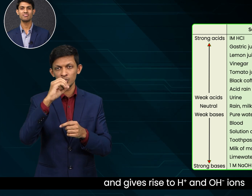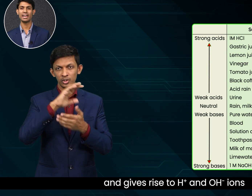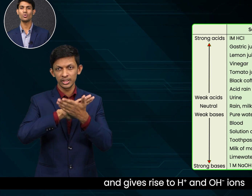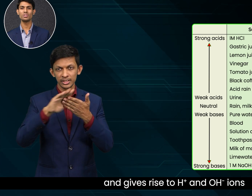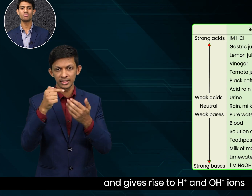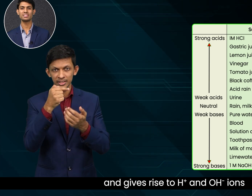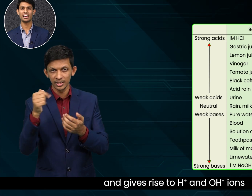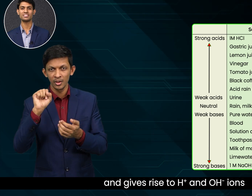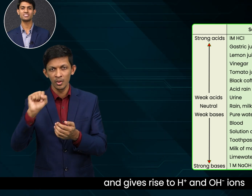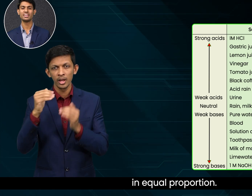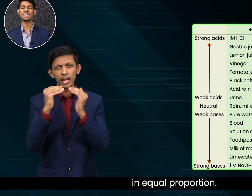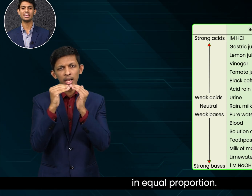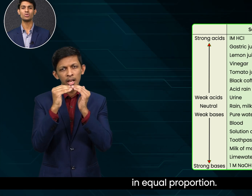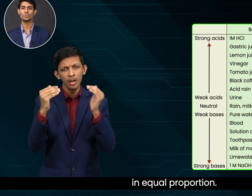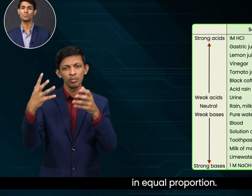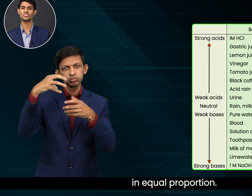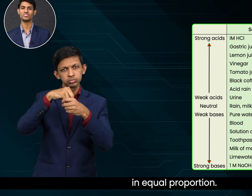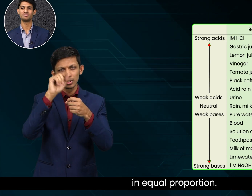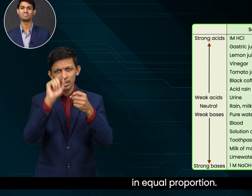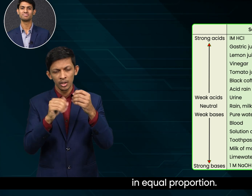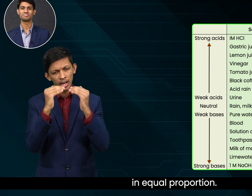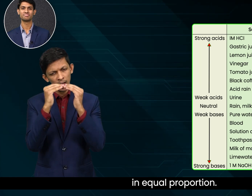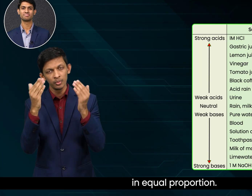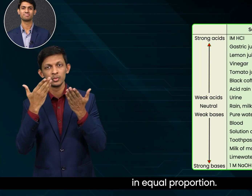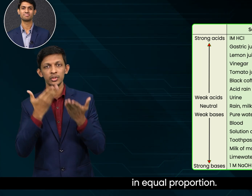plus and OH minus ions in equal proportion.